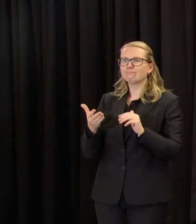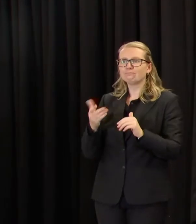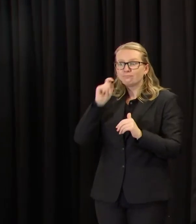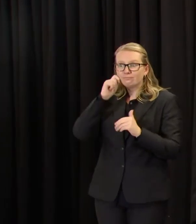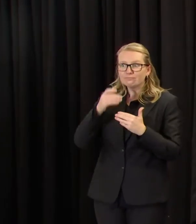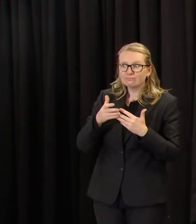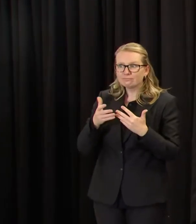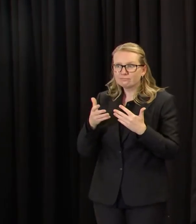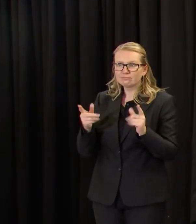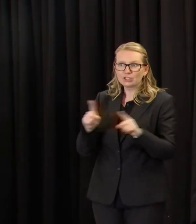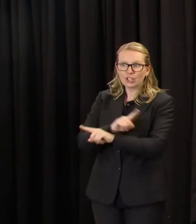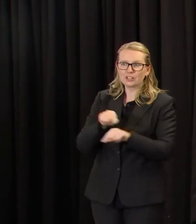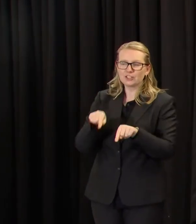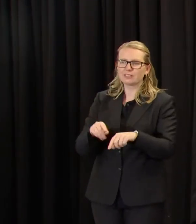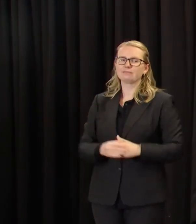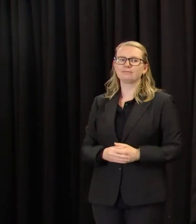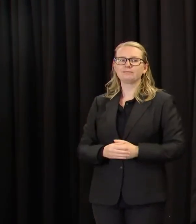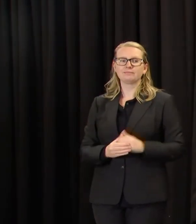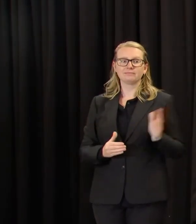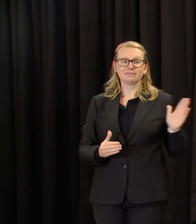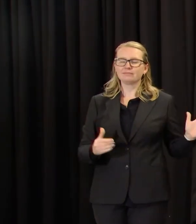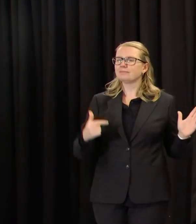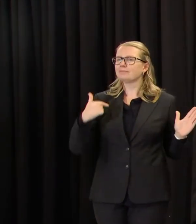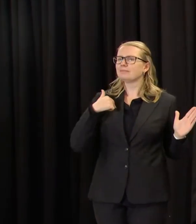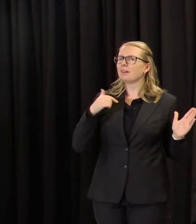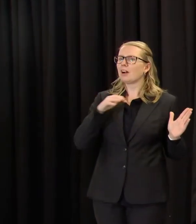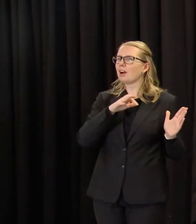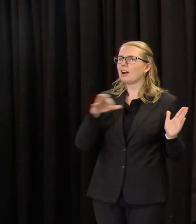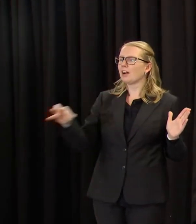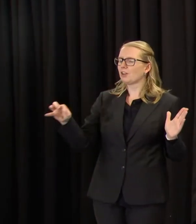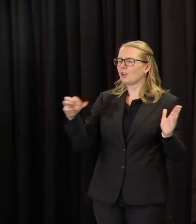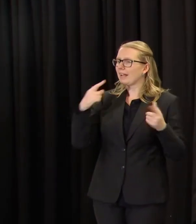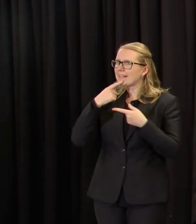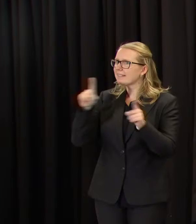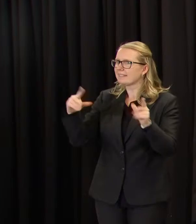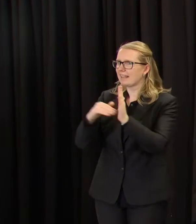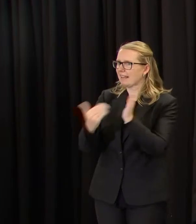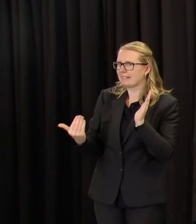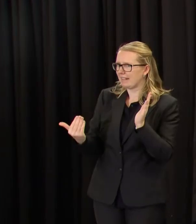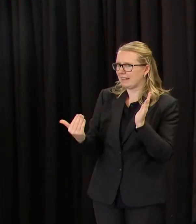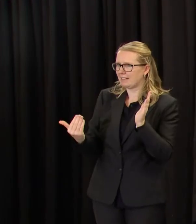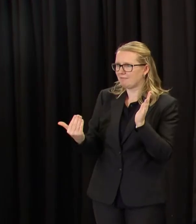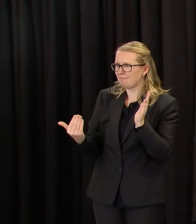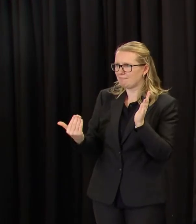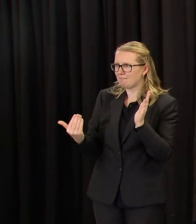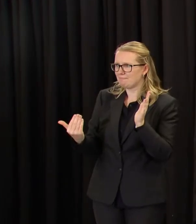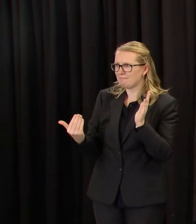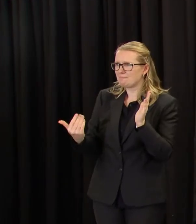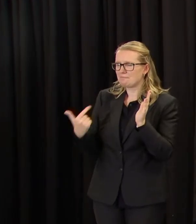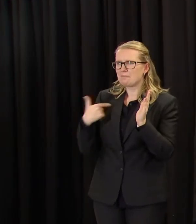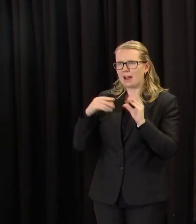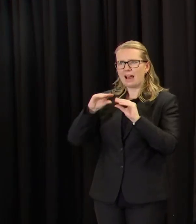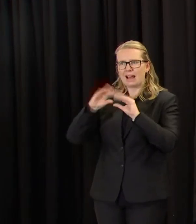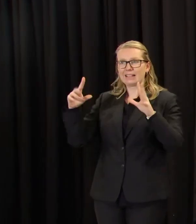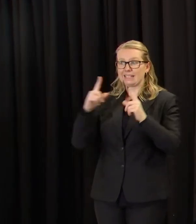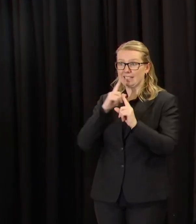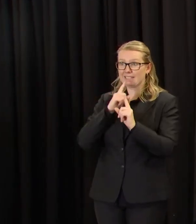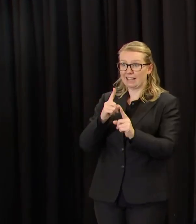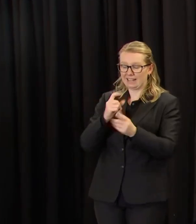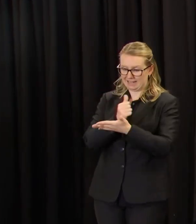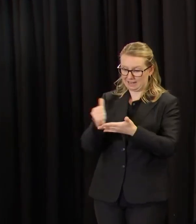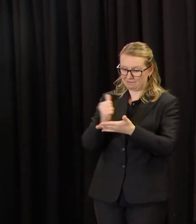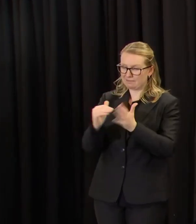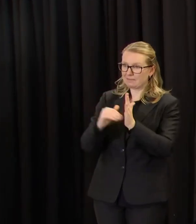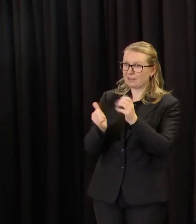foreshadowing that there'll be any easing on Thursday. I'm not foreshadowing that there'll be massive changes. I'm being pretty clear with people that these numbers are too